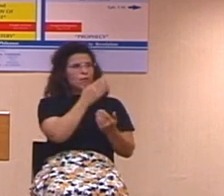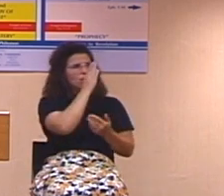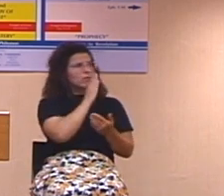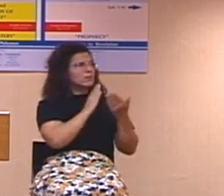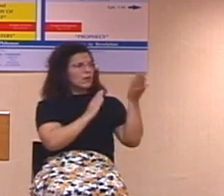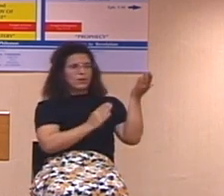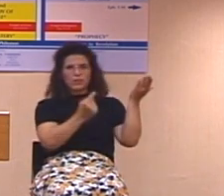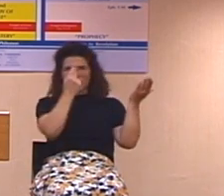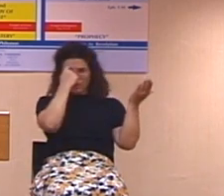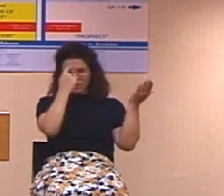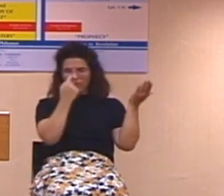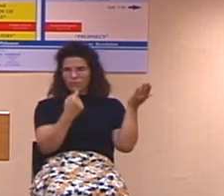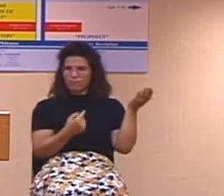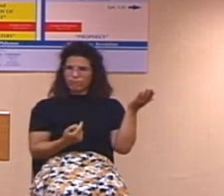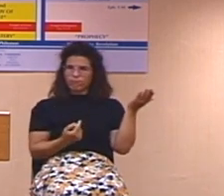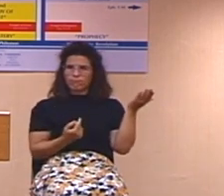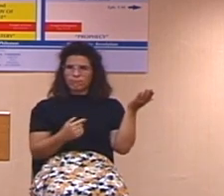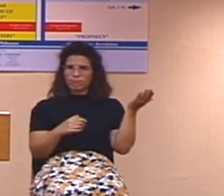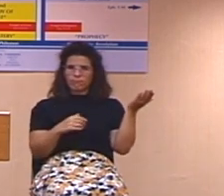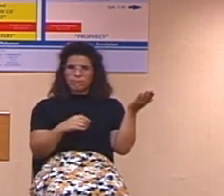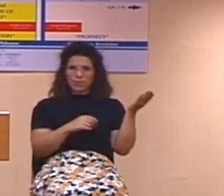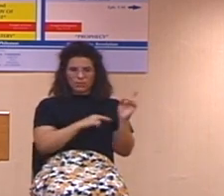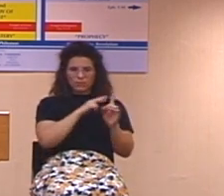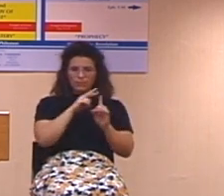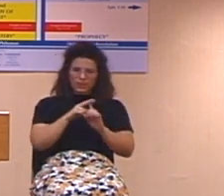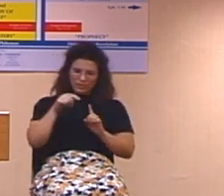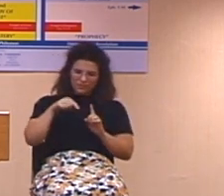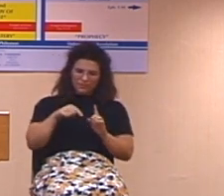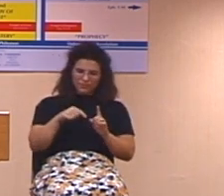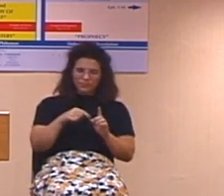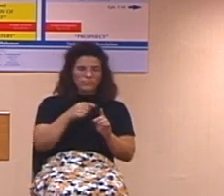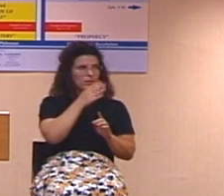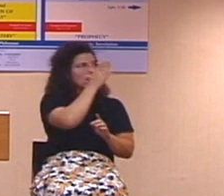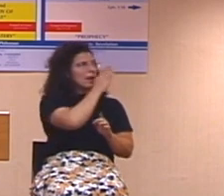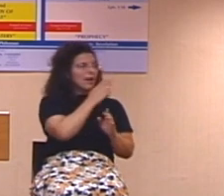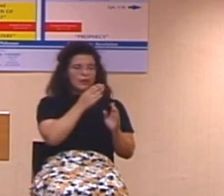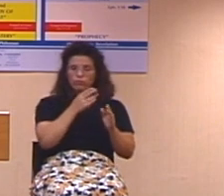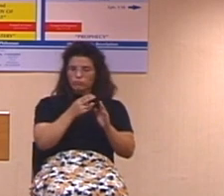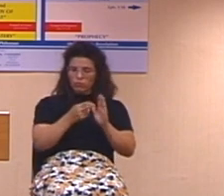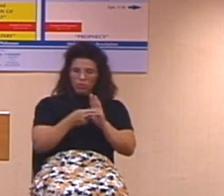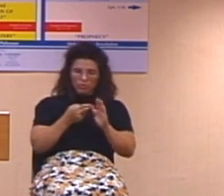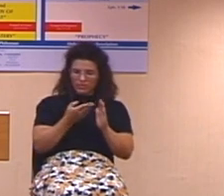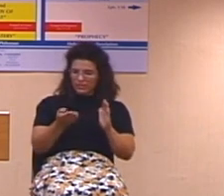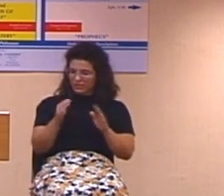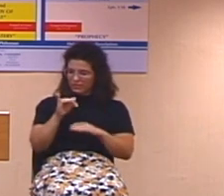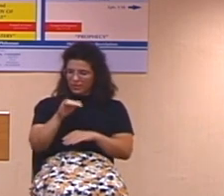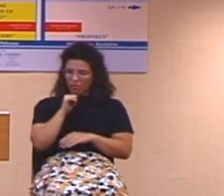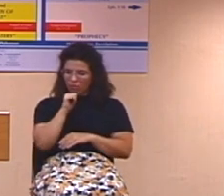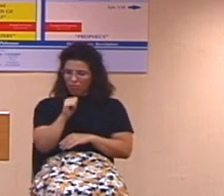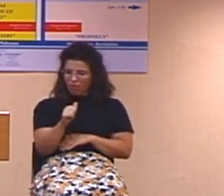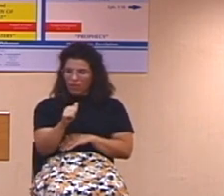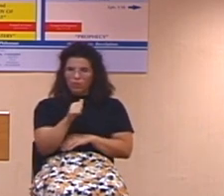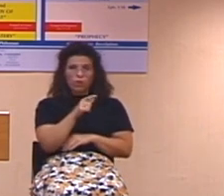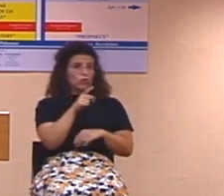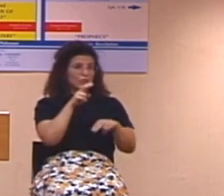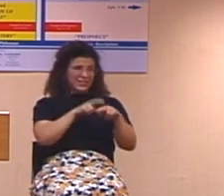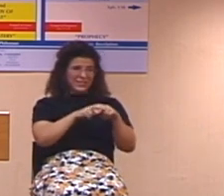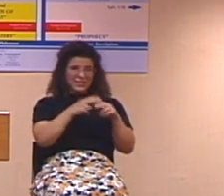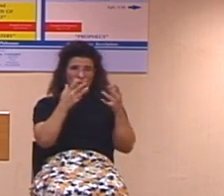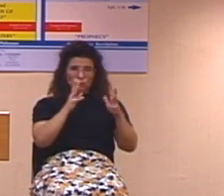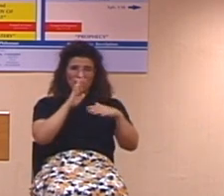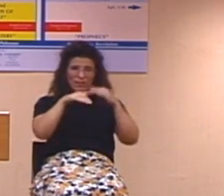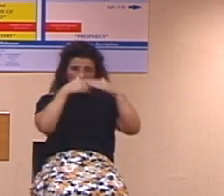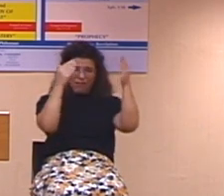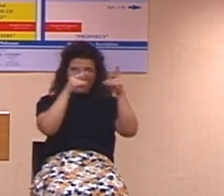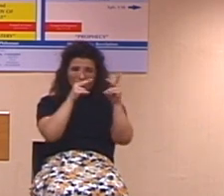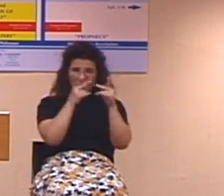think here? He calls those things that are not, right? Are you seated in heavenly places